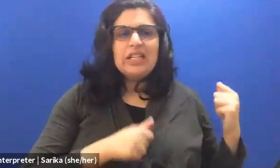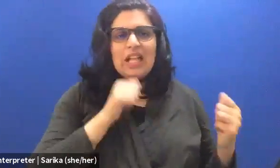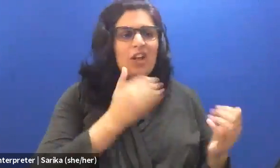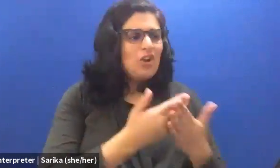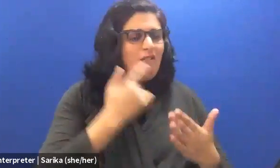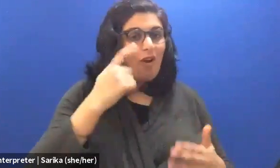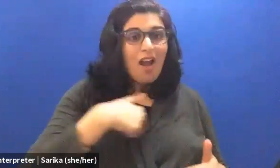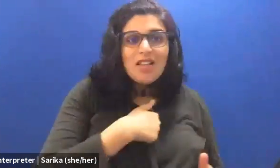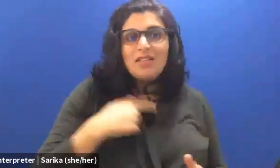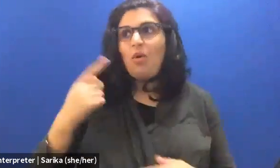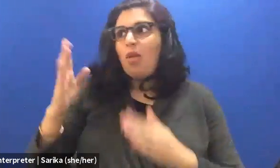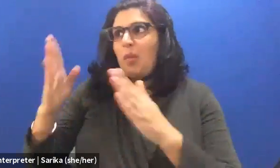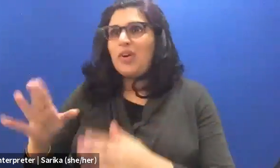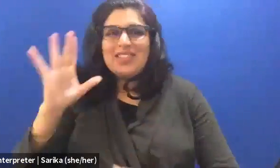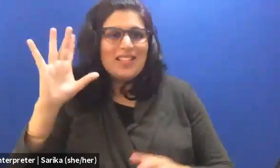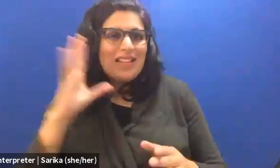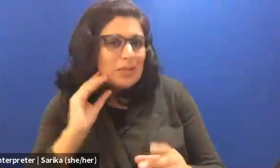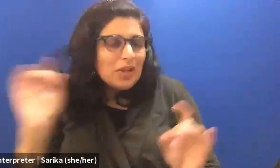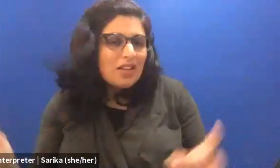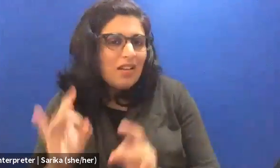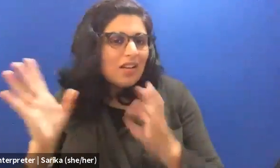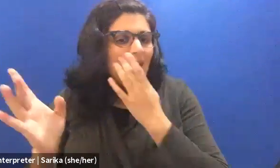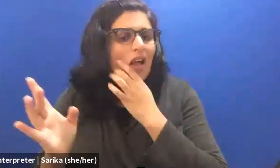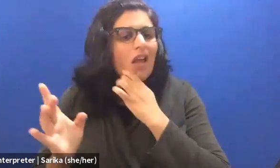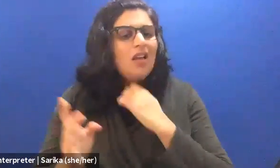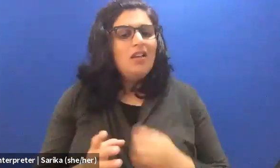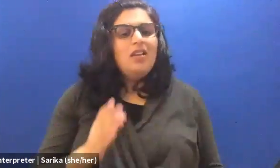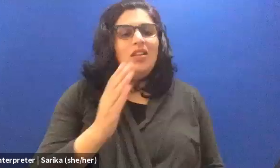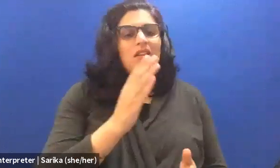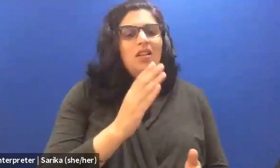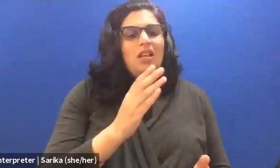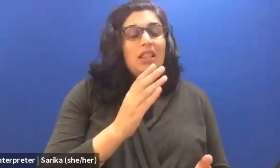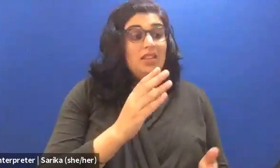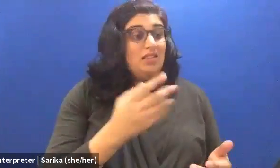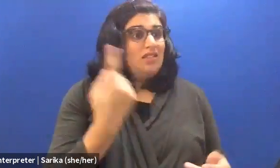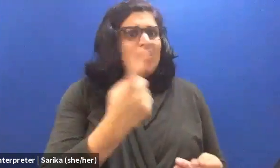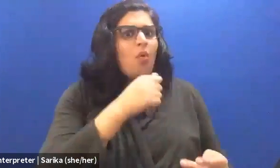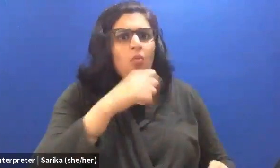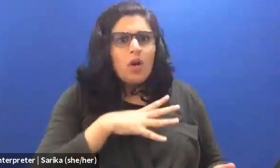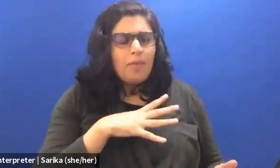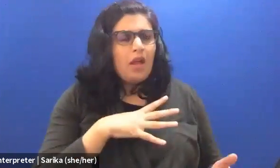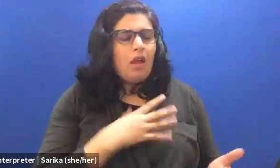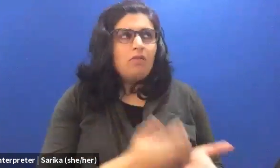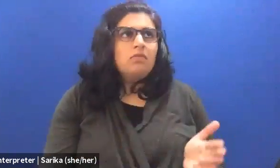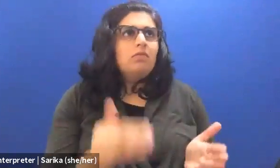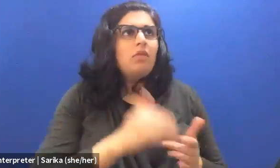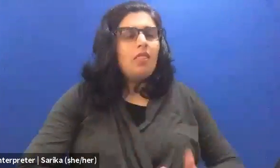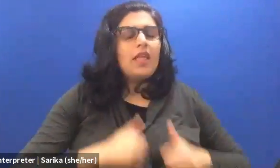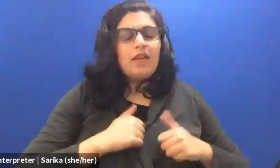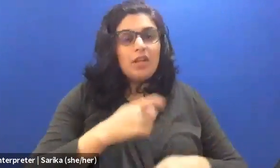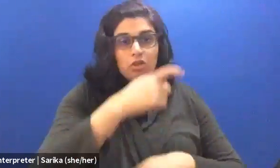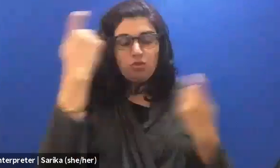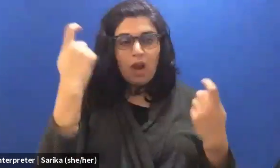also in some moments reliving that trauma that we've experienced too. So how can we be that